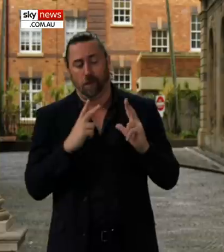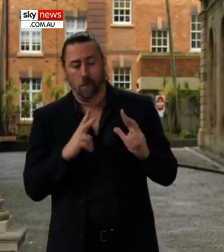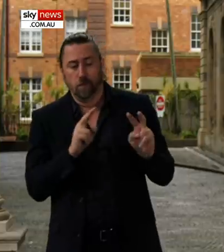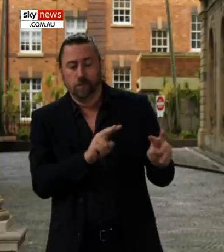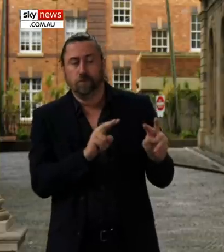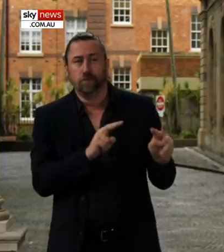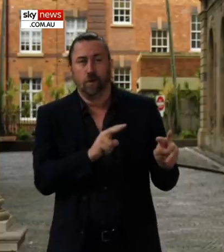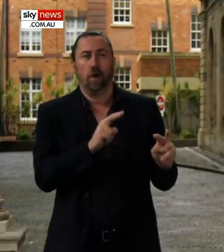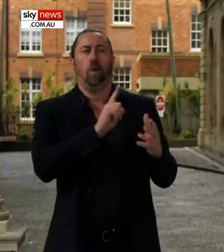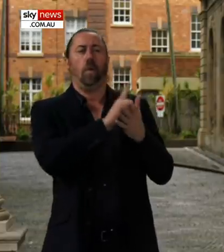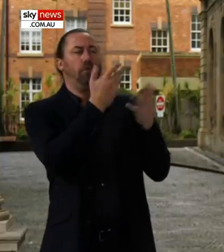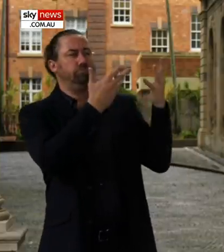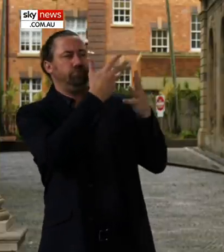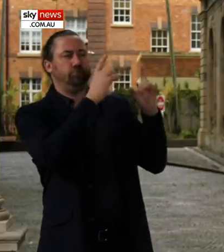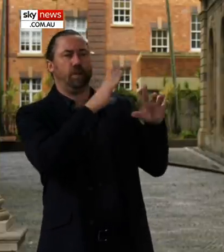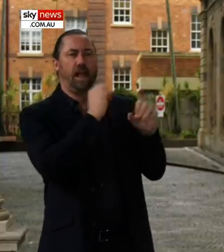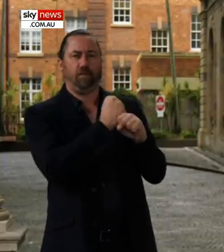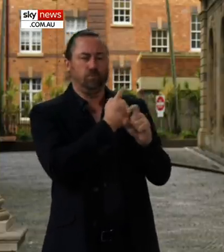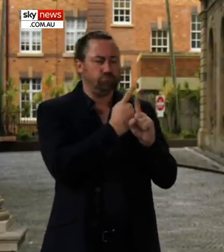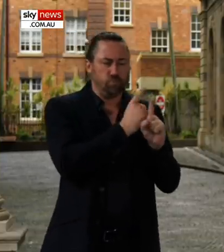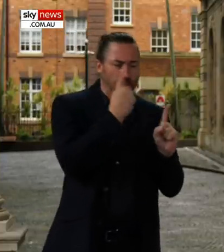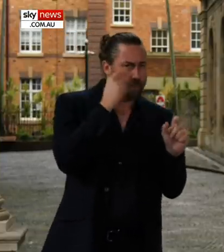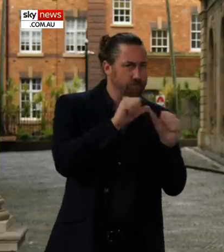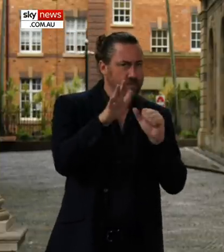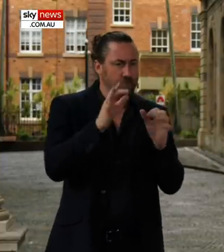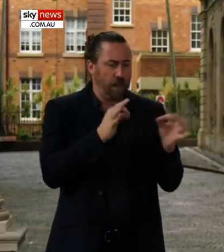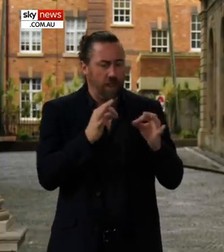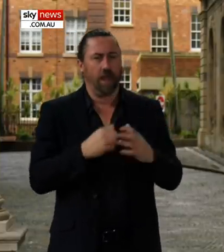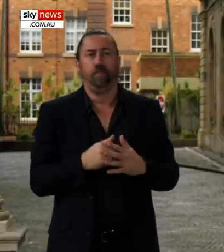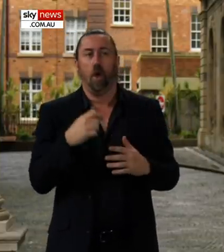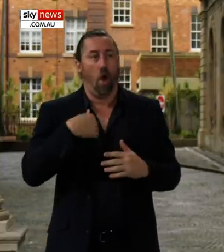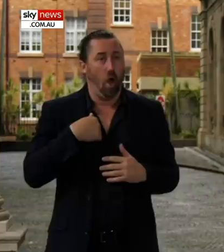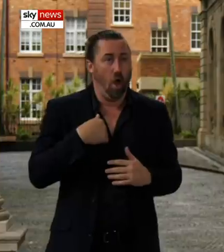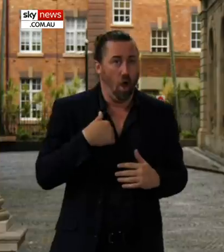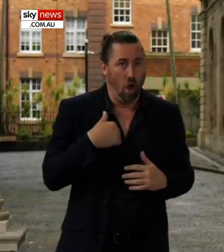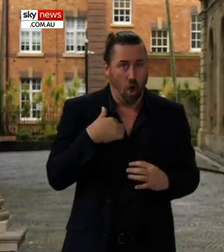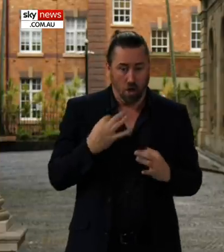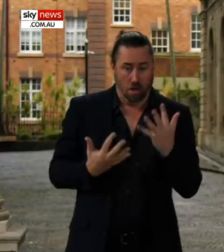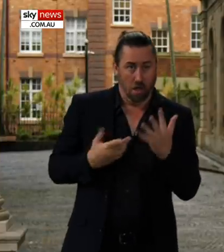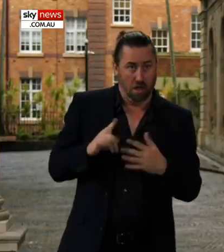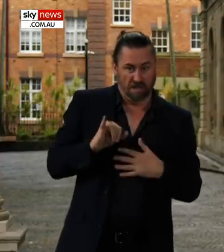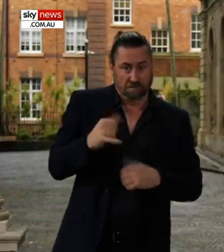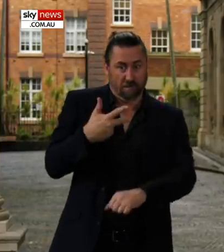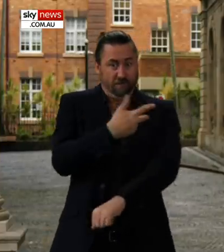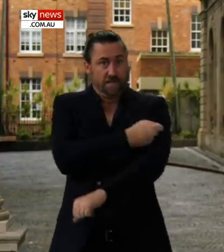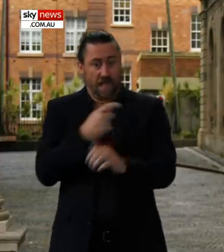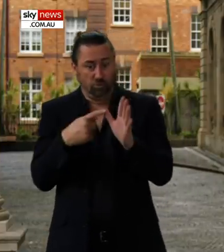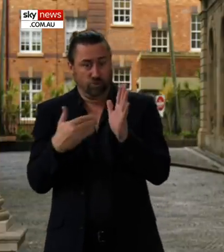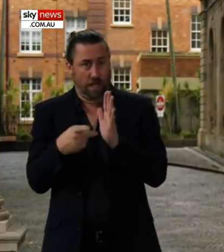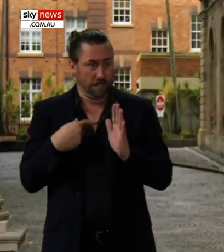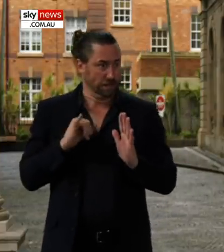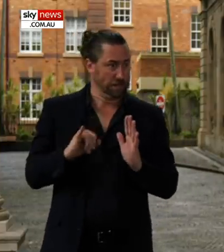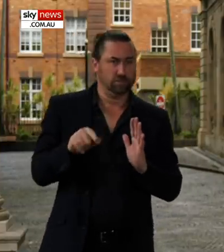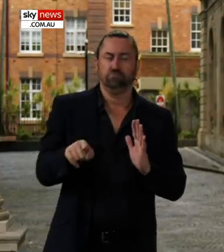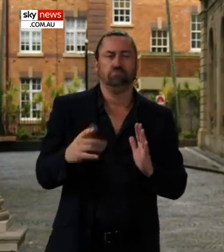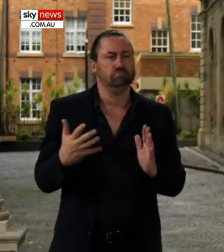happen at a national level. I want to reassure people that we have absolute confidence in our vaccines in Australia. As